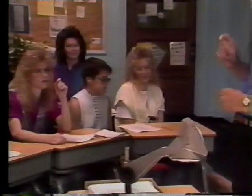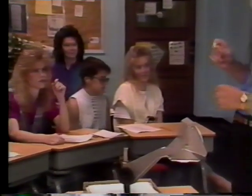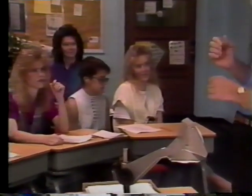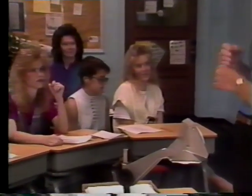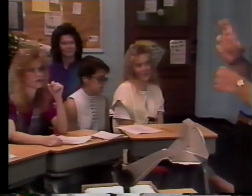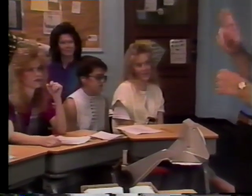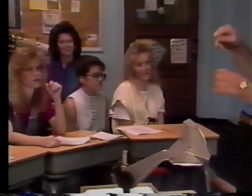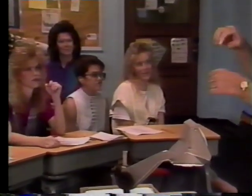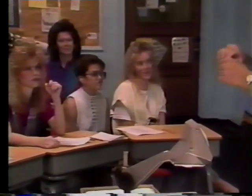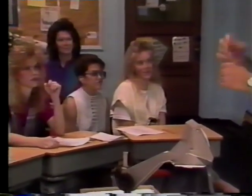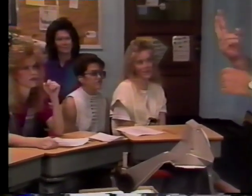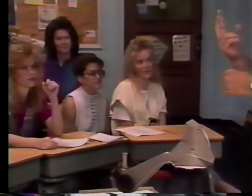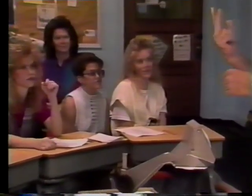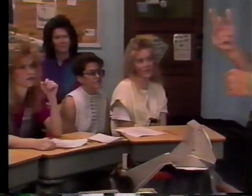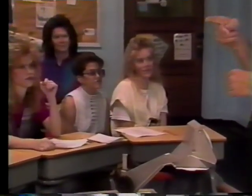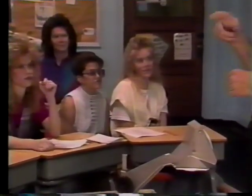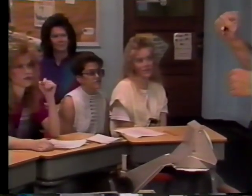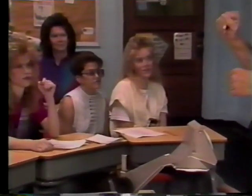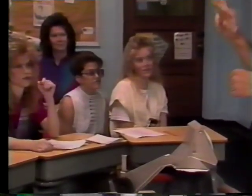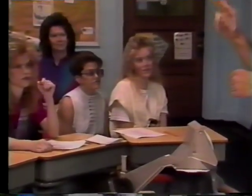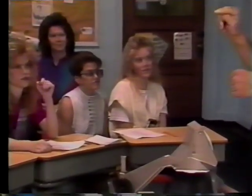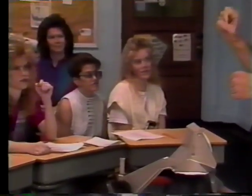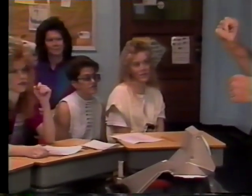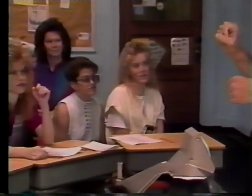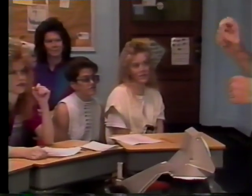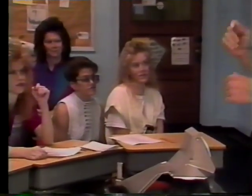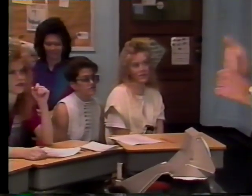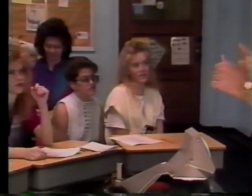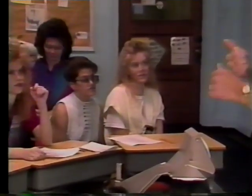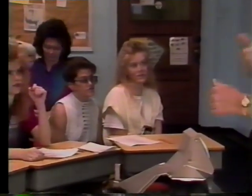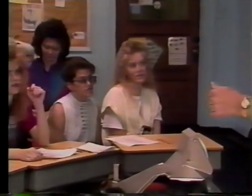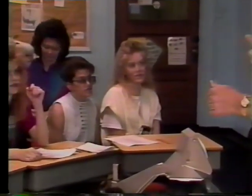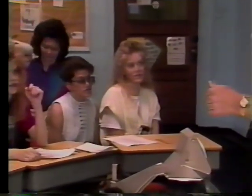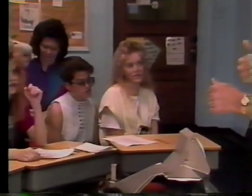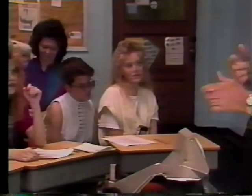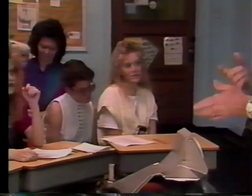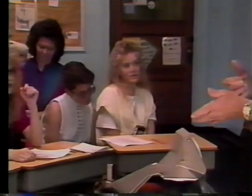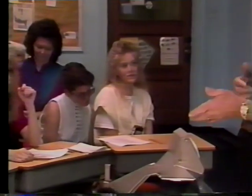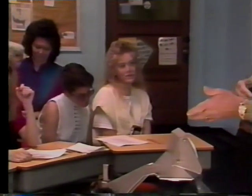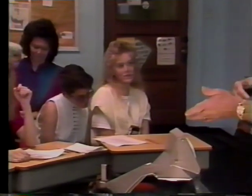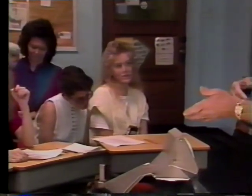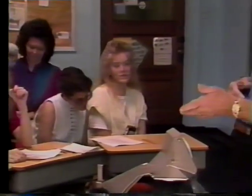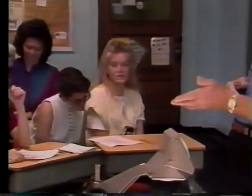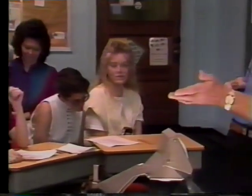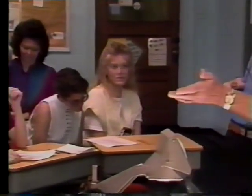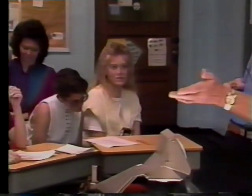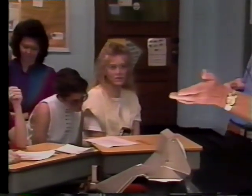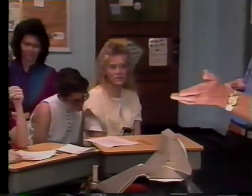Must be made up in 2 or 3 parts to trace itself, right?